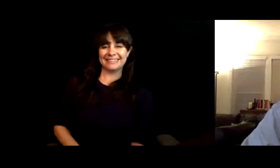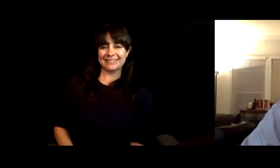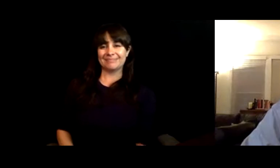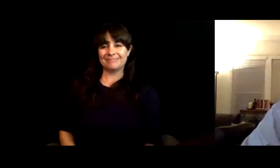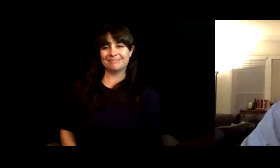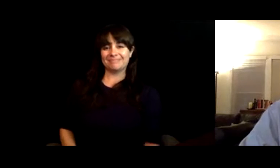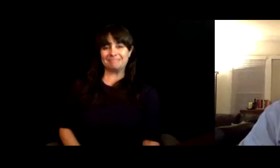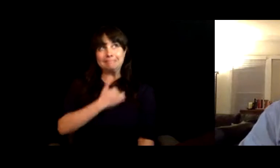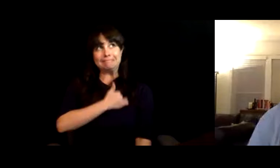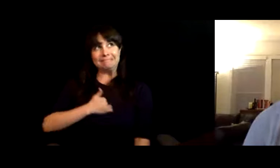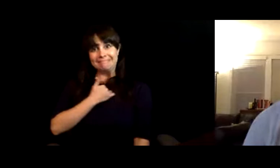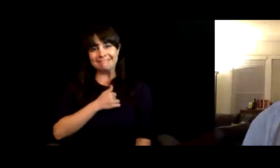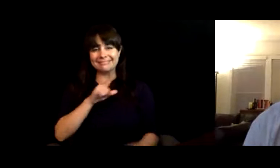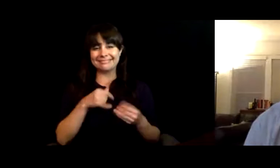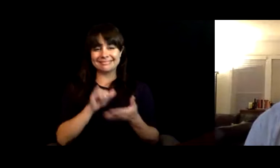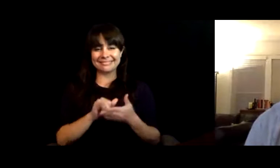Sorry about that.